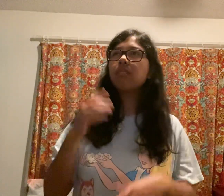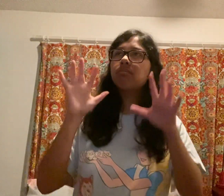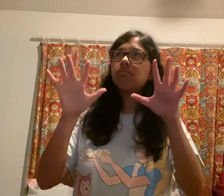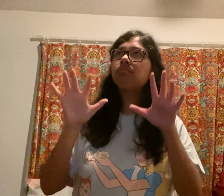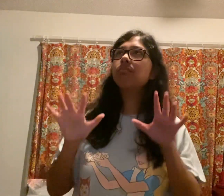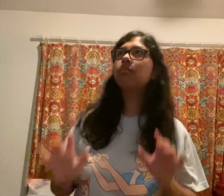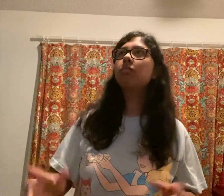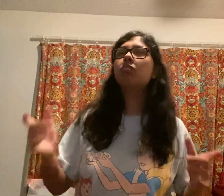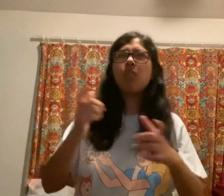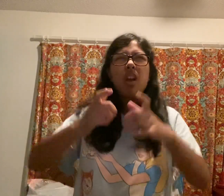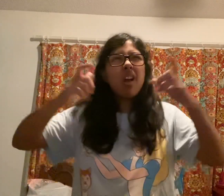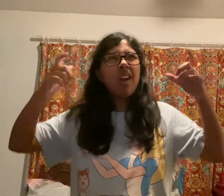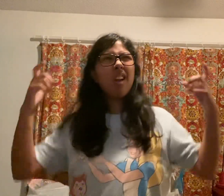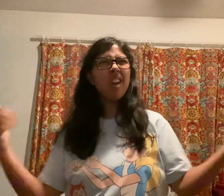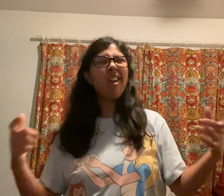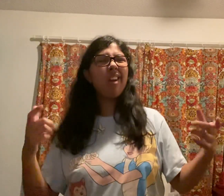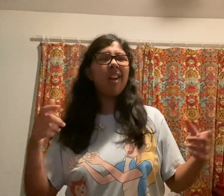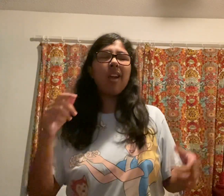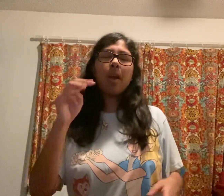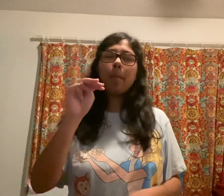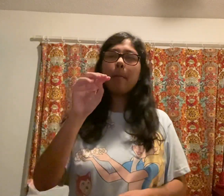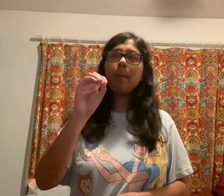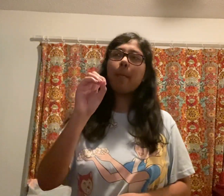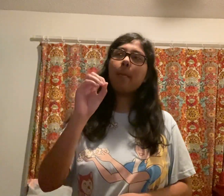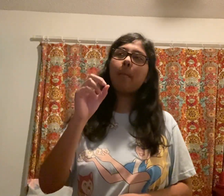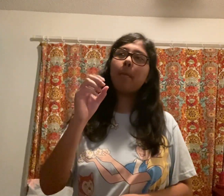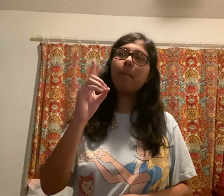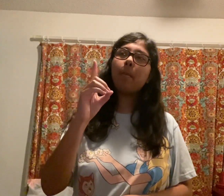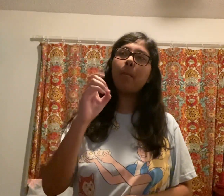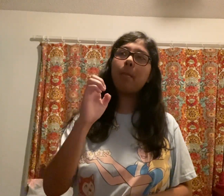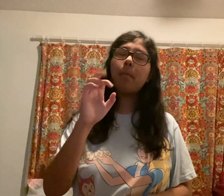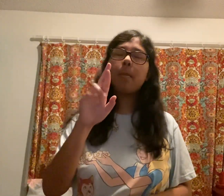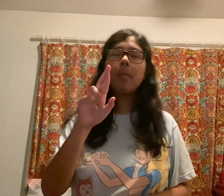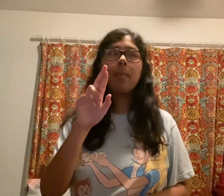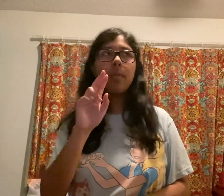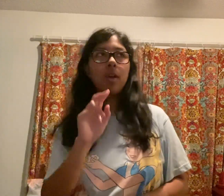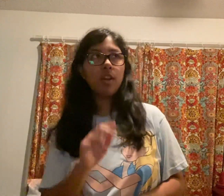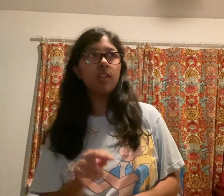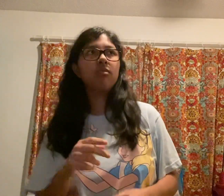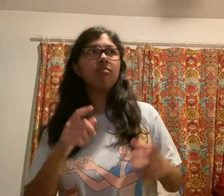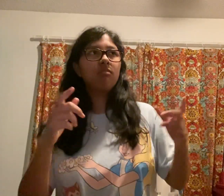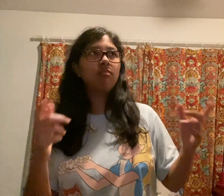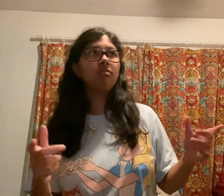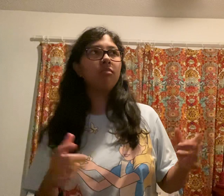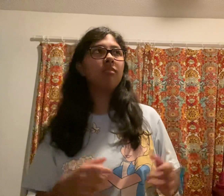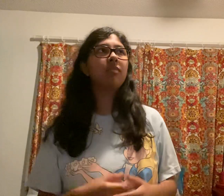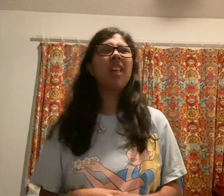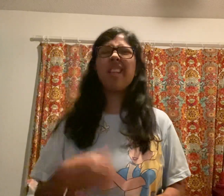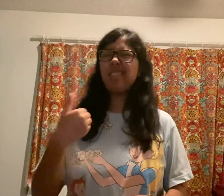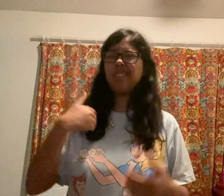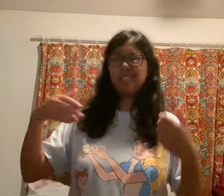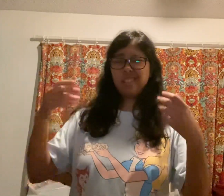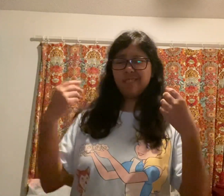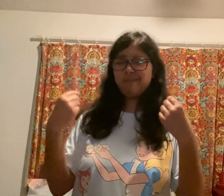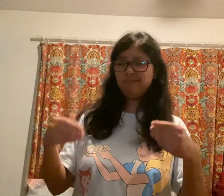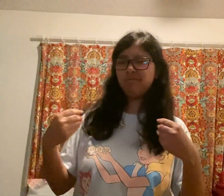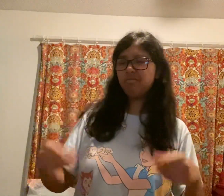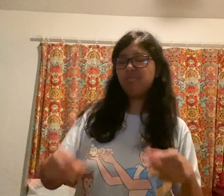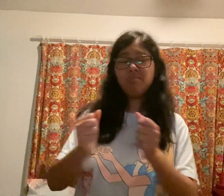runways, a vast array of terminals, and provide the traveler with shops, restaurants, and a variety of places to relax while waiting for connecting